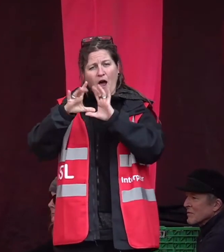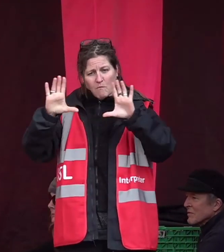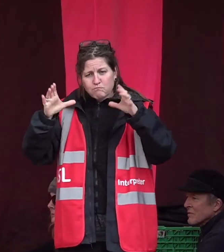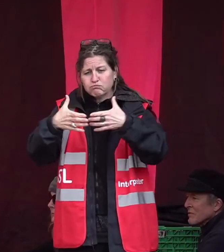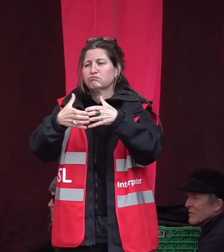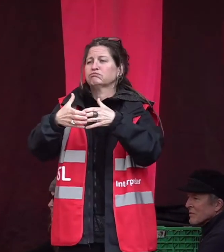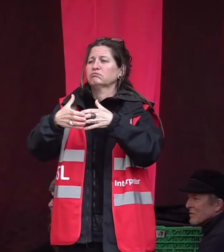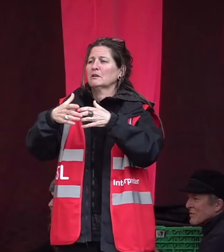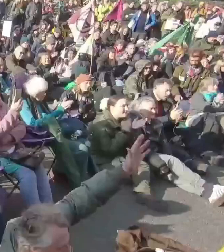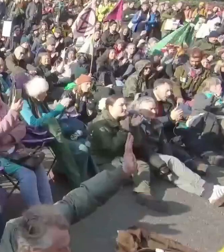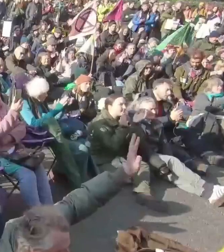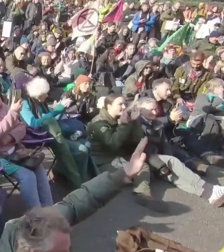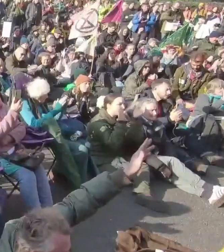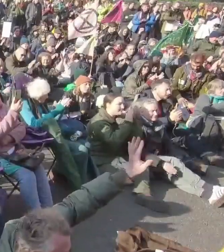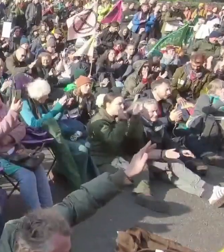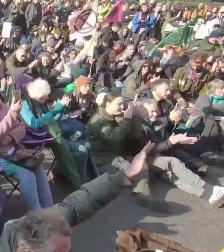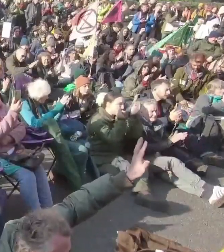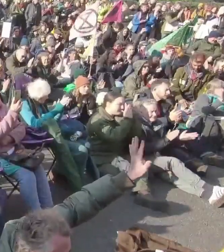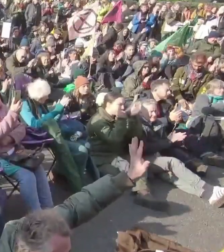survive.